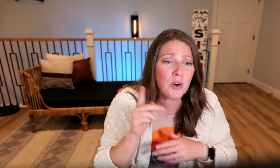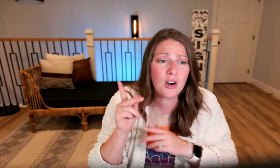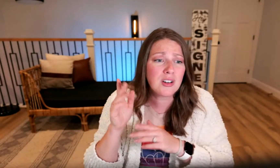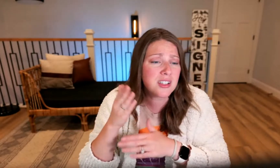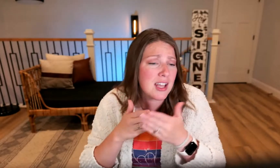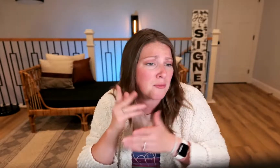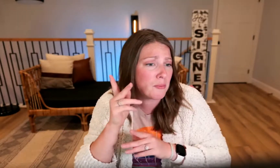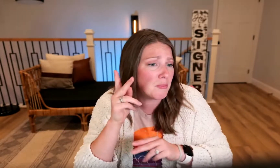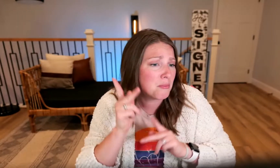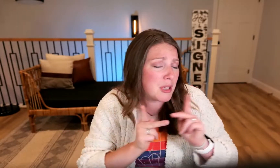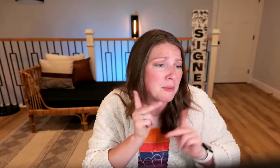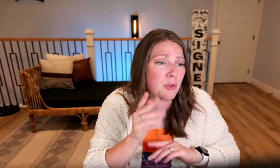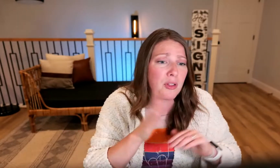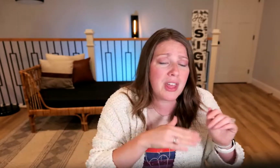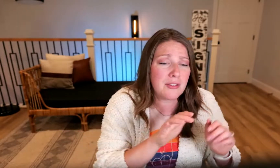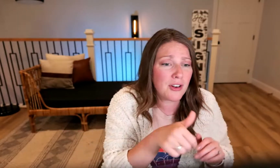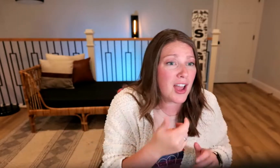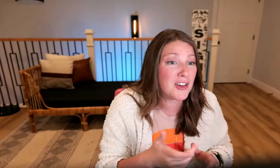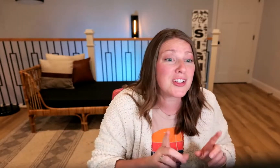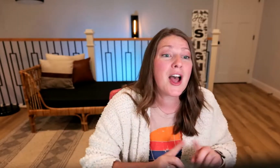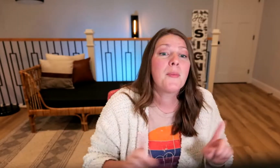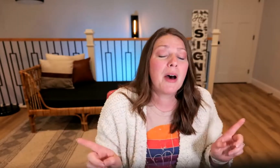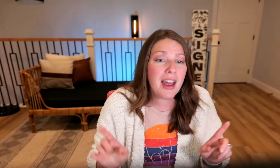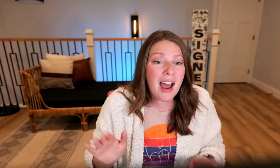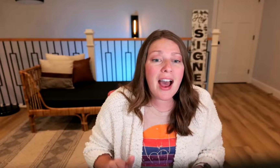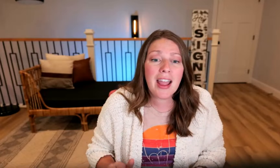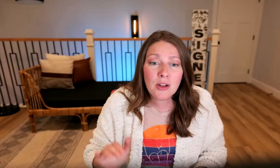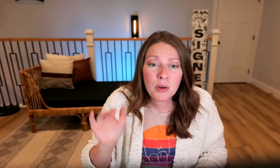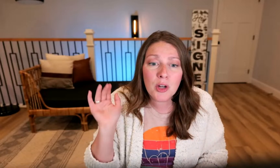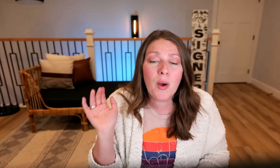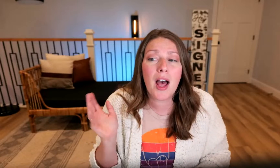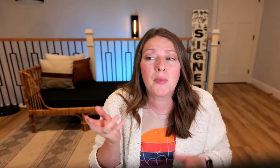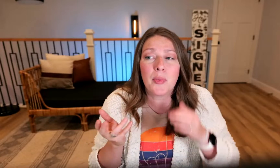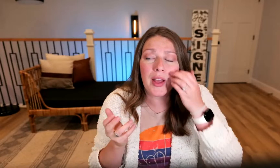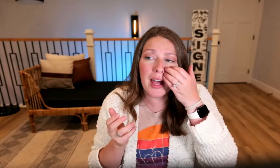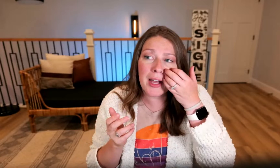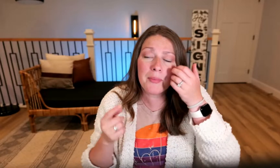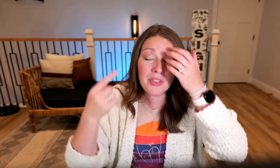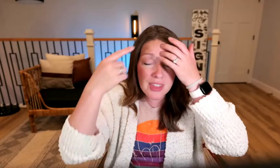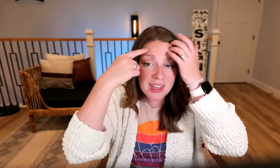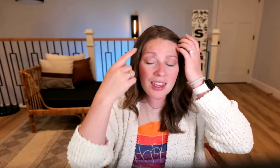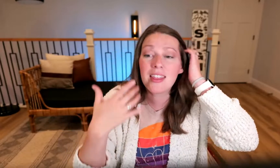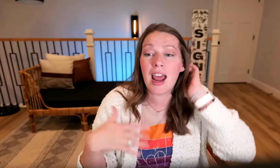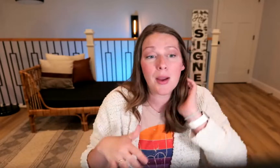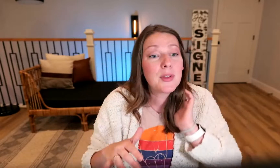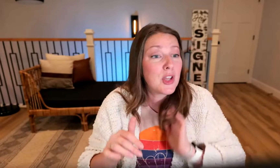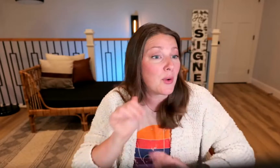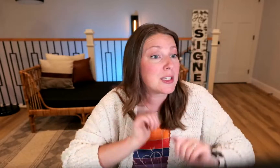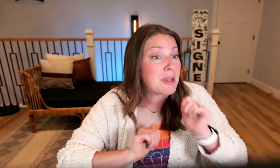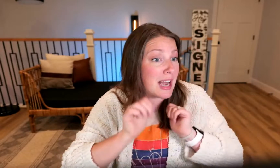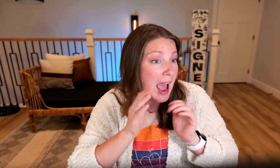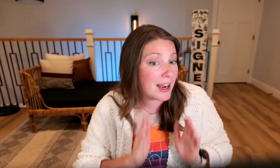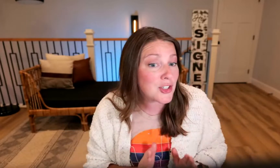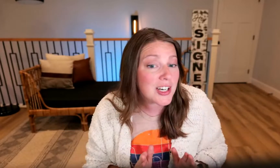for some people than for others. But I grew up thinking that I was going to be an